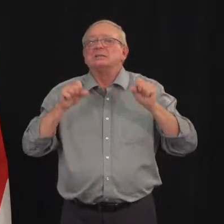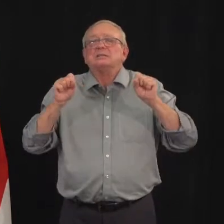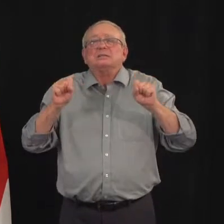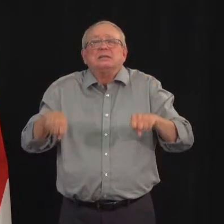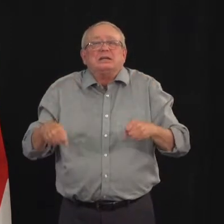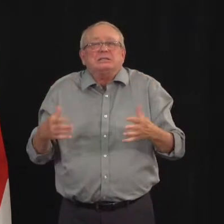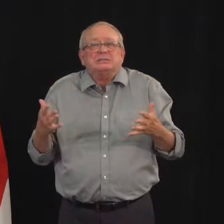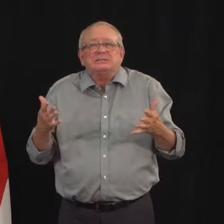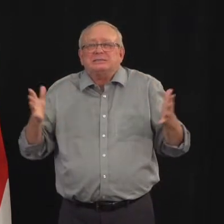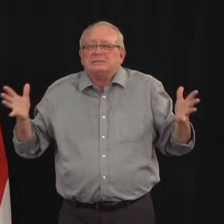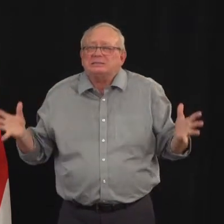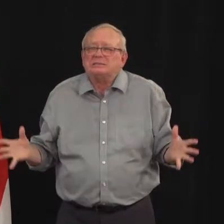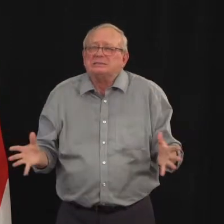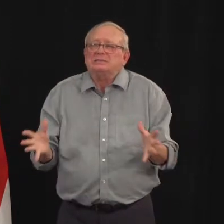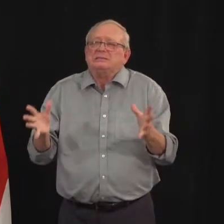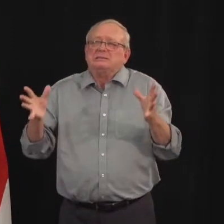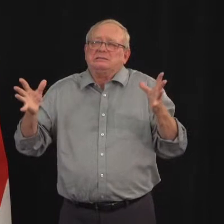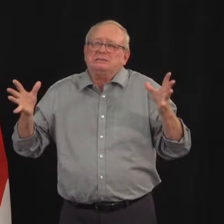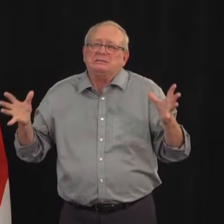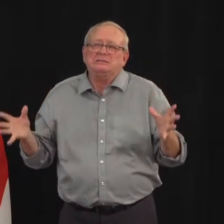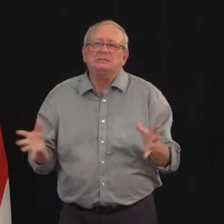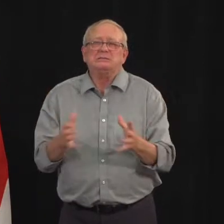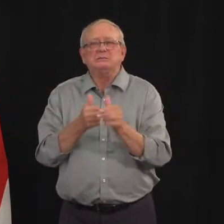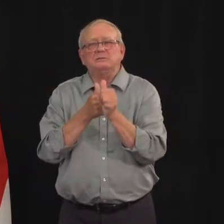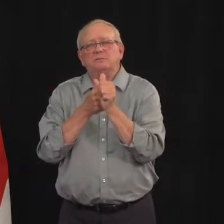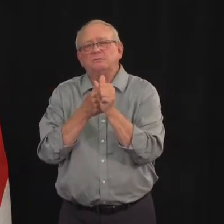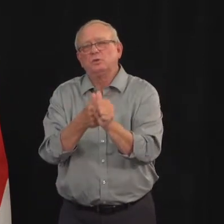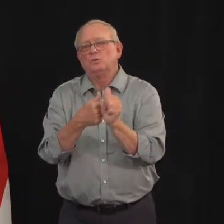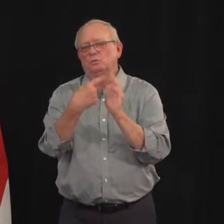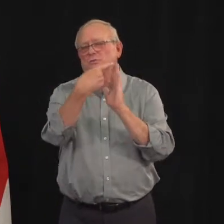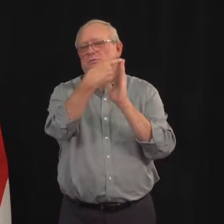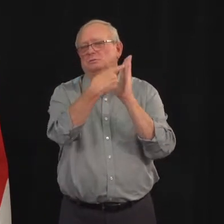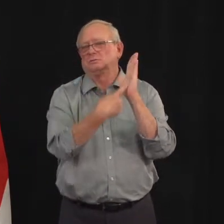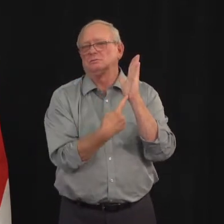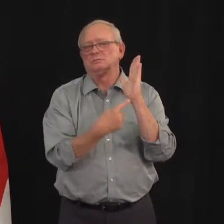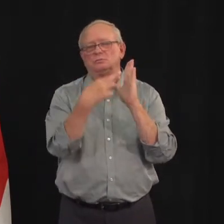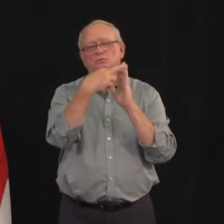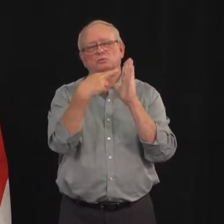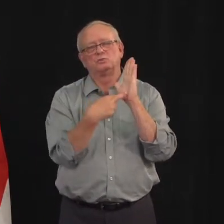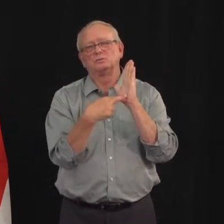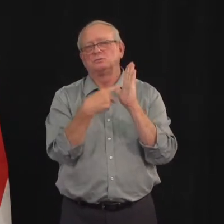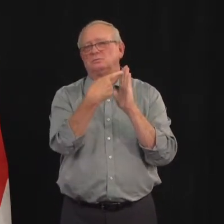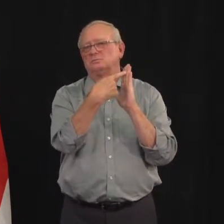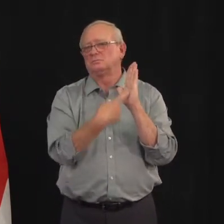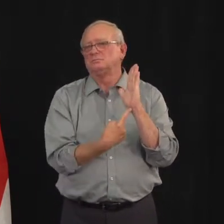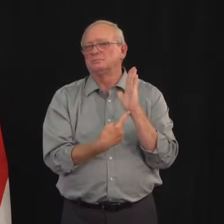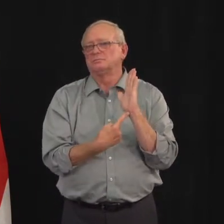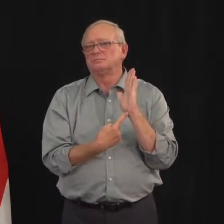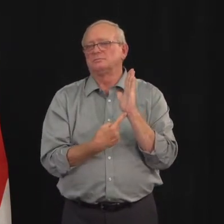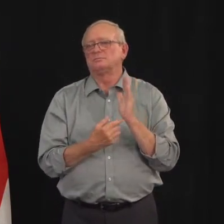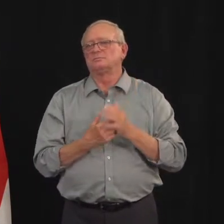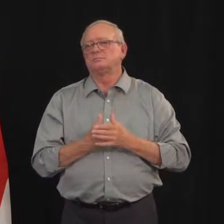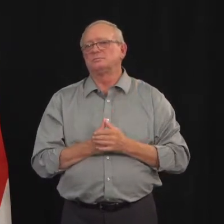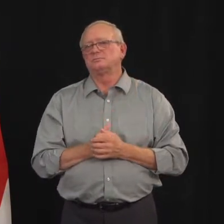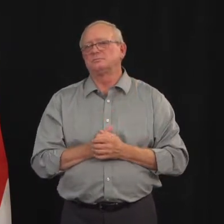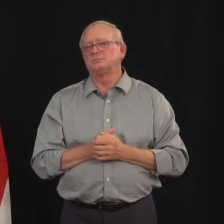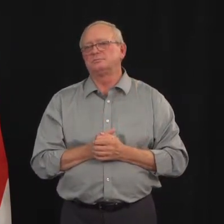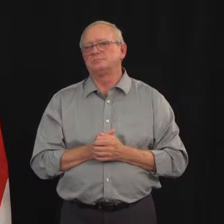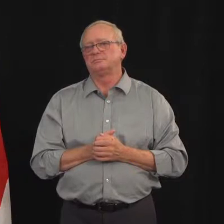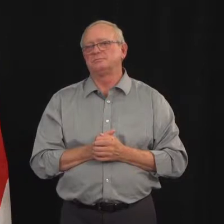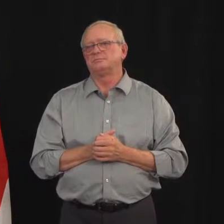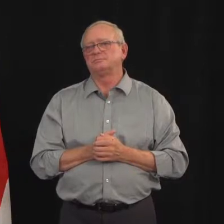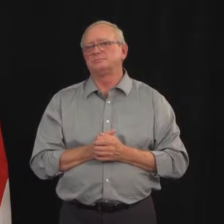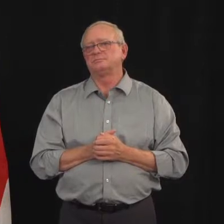encourage those public health measures to be utilized. So we're not going backwards right now, and we're also pausing